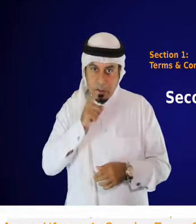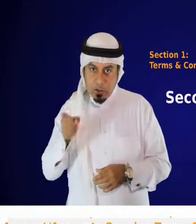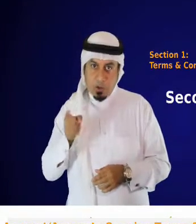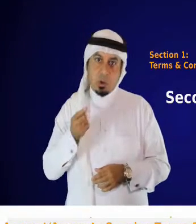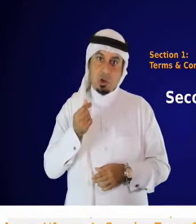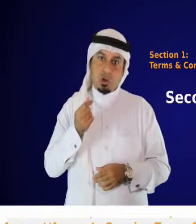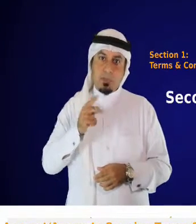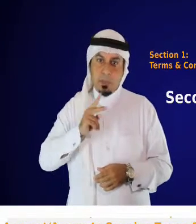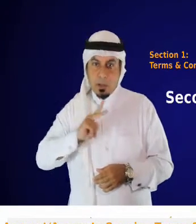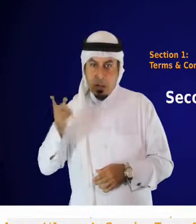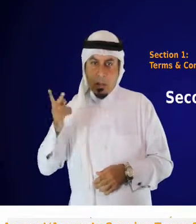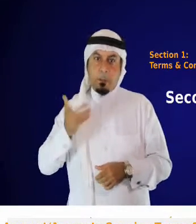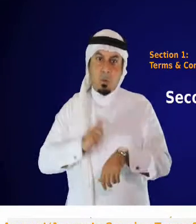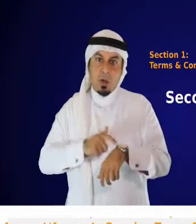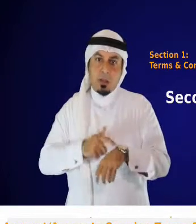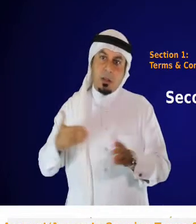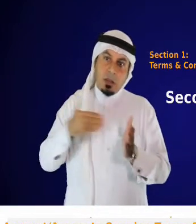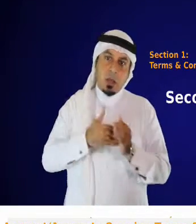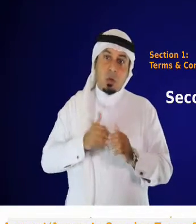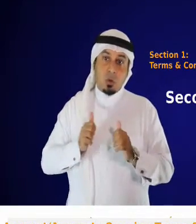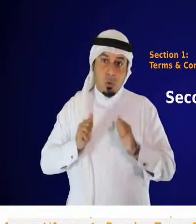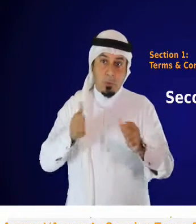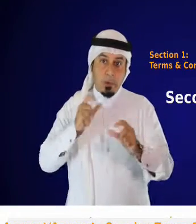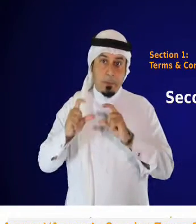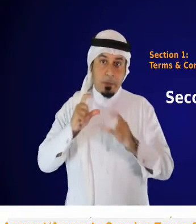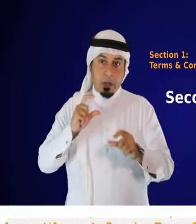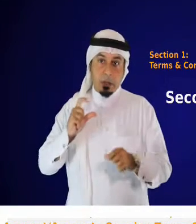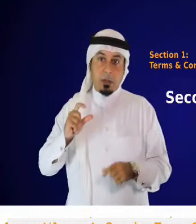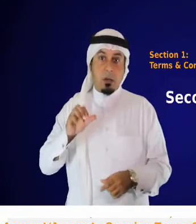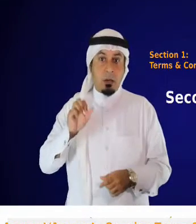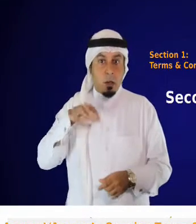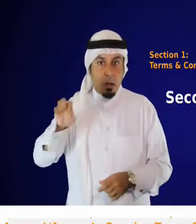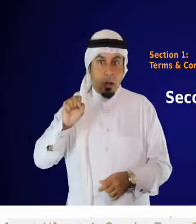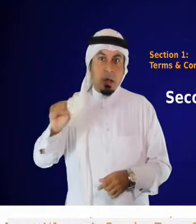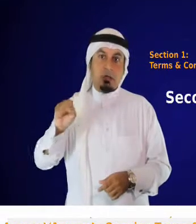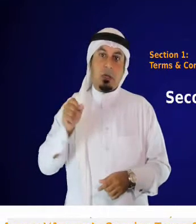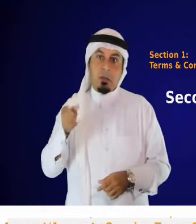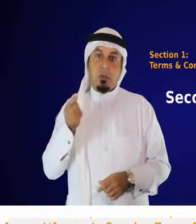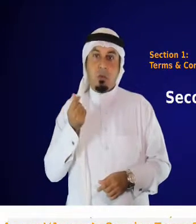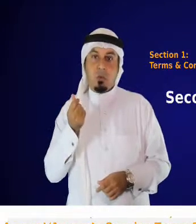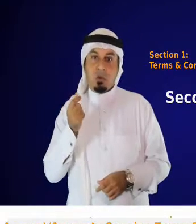time, and the bank shall deduct such charges every month from the customer's savings account.